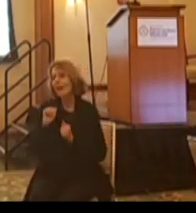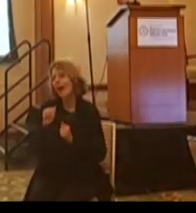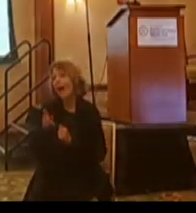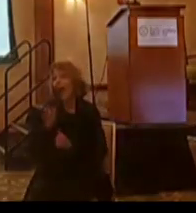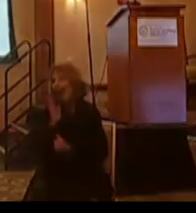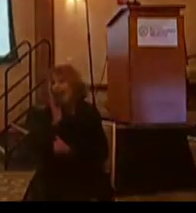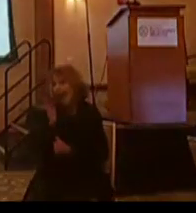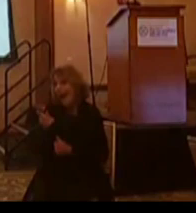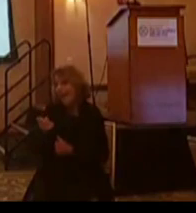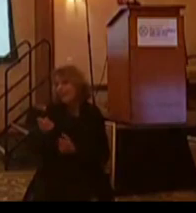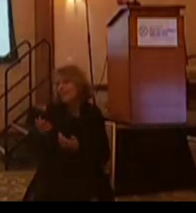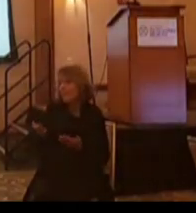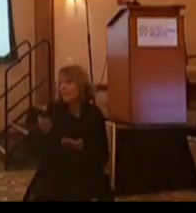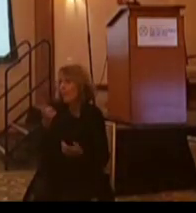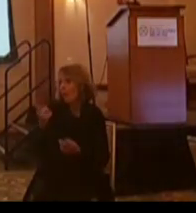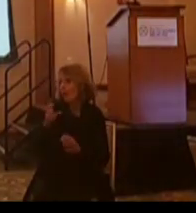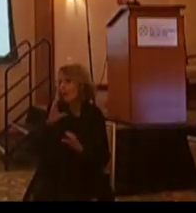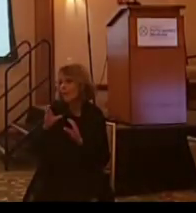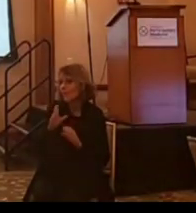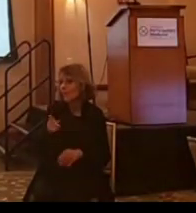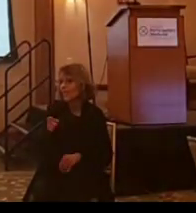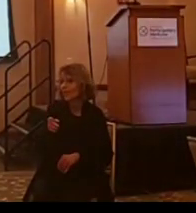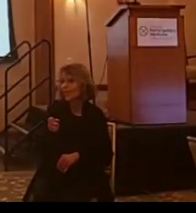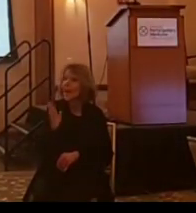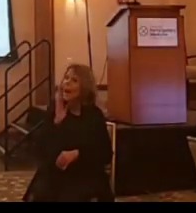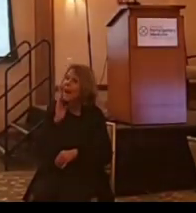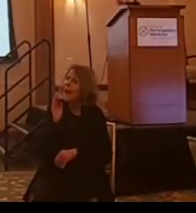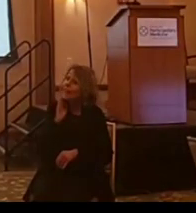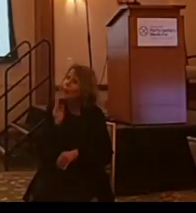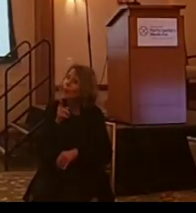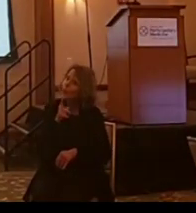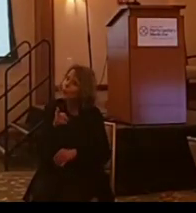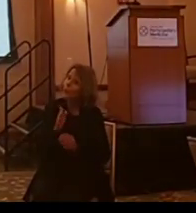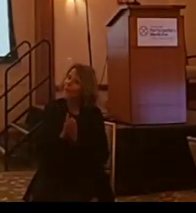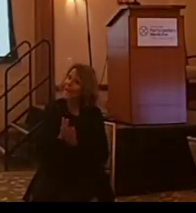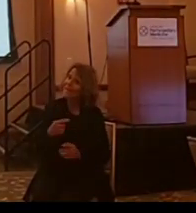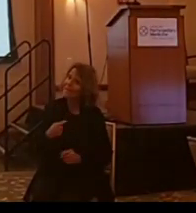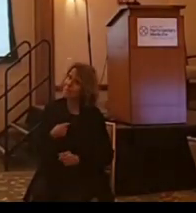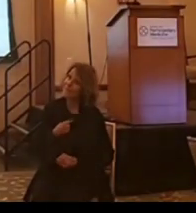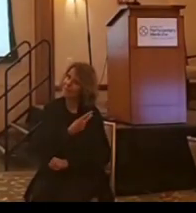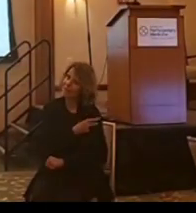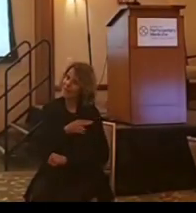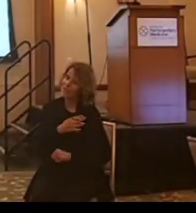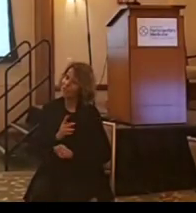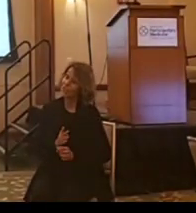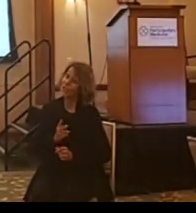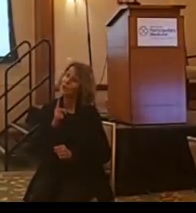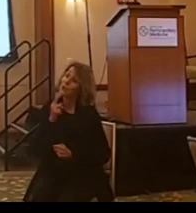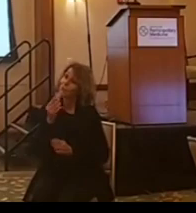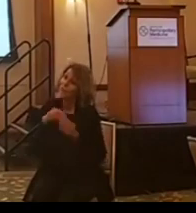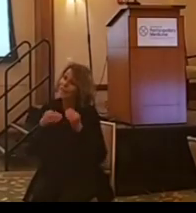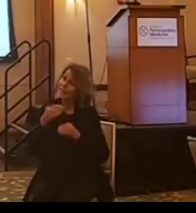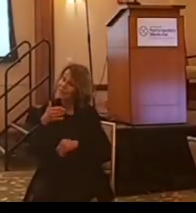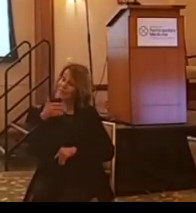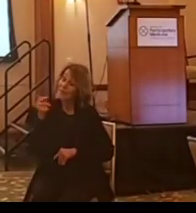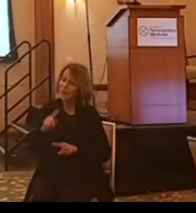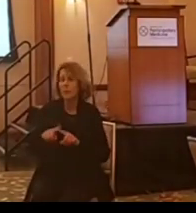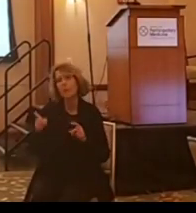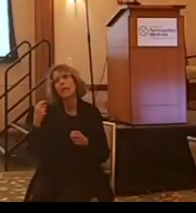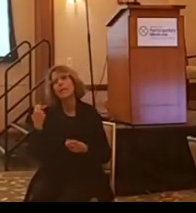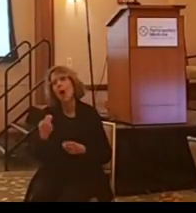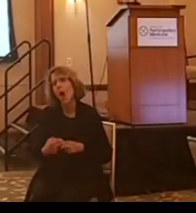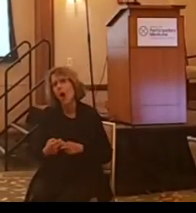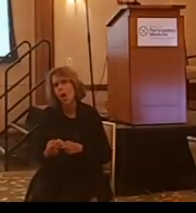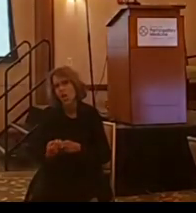and I'm trying, but I'm not doing it perfectly. And so tools that can help kind of support that type of